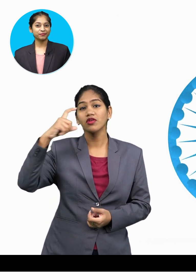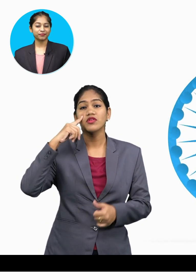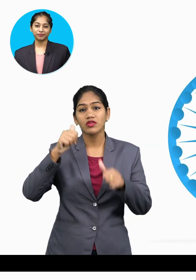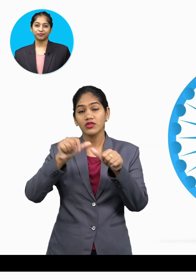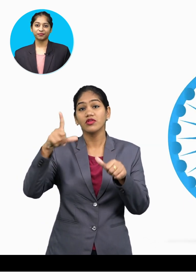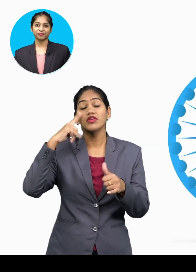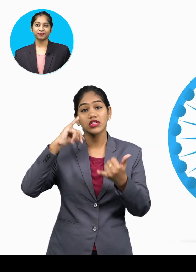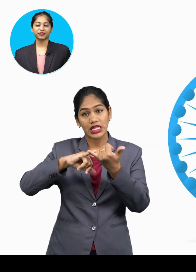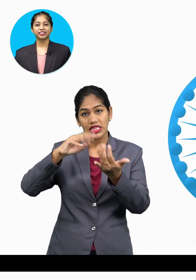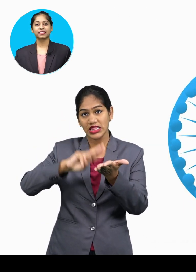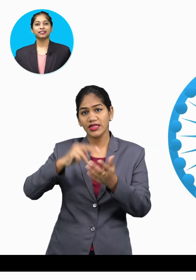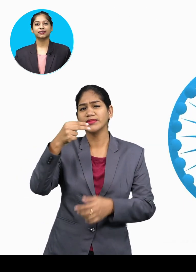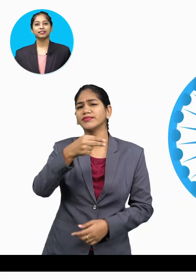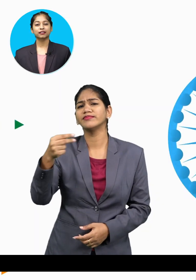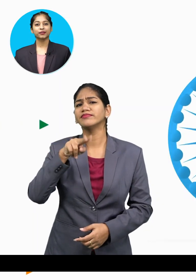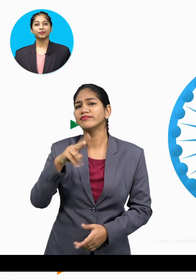Socialism.